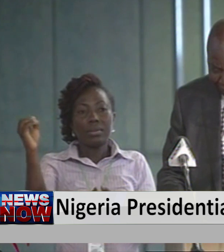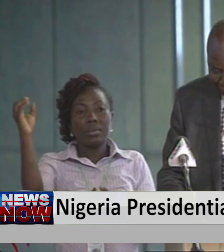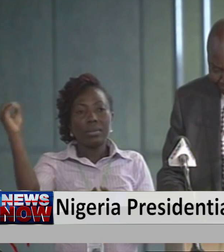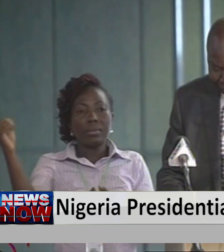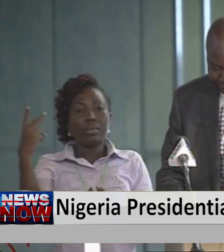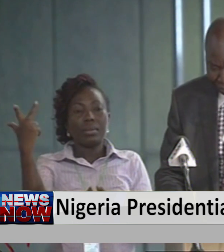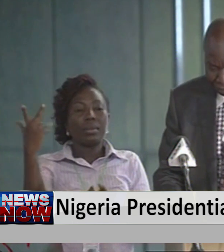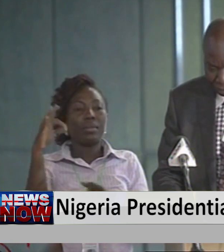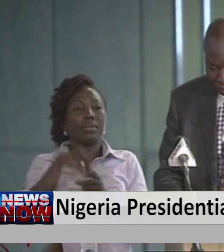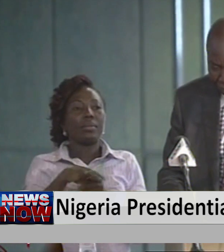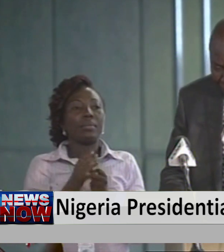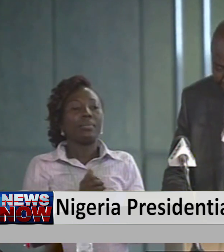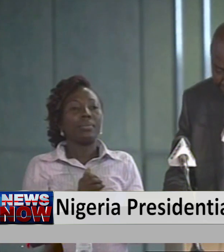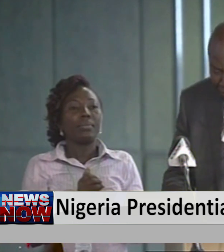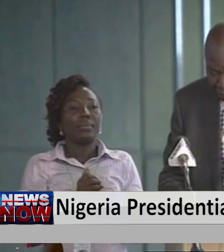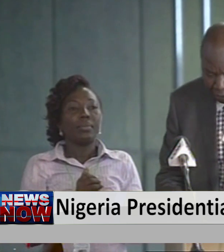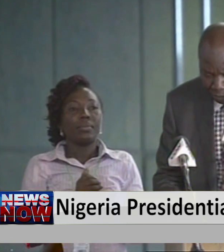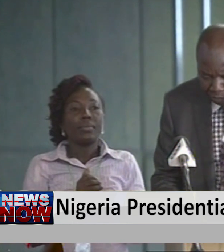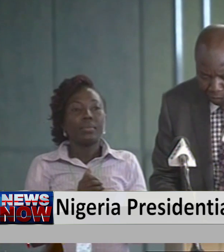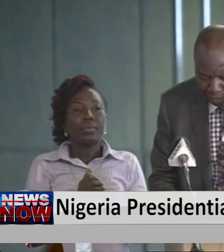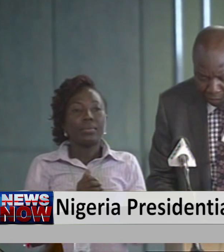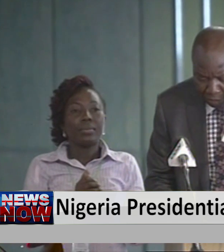553,003 votes.